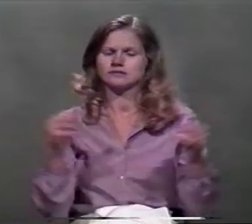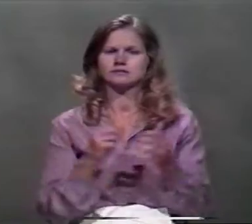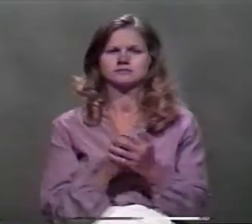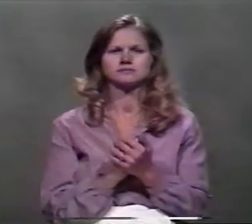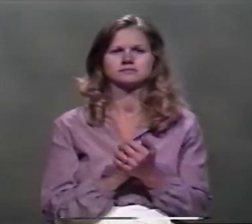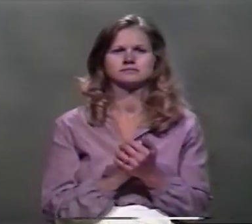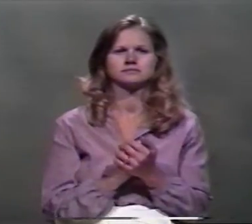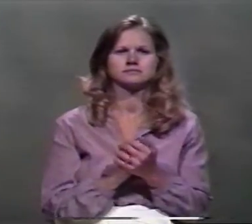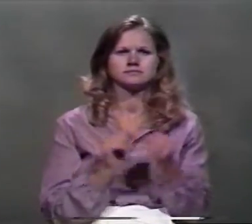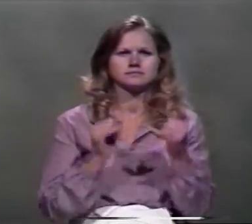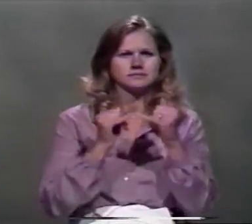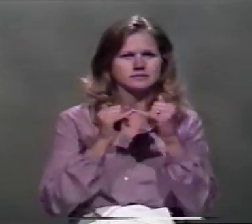Line.